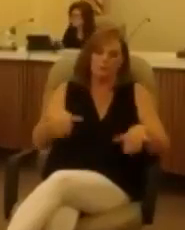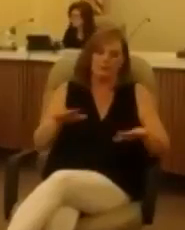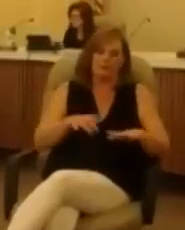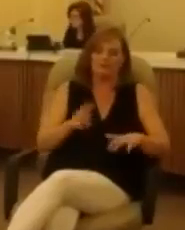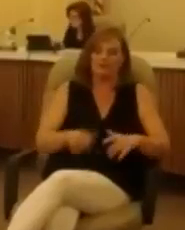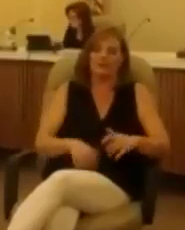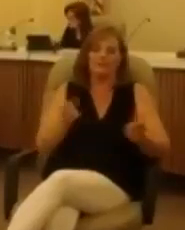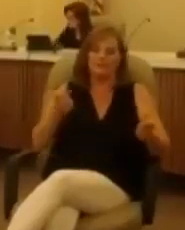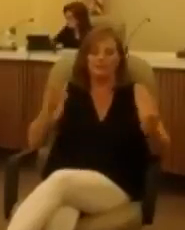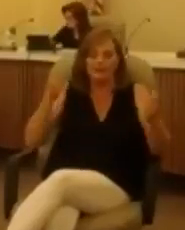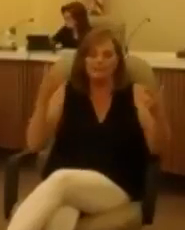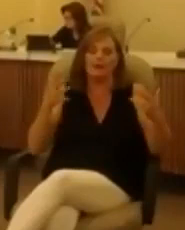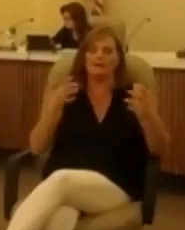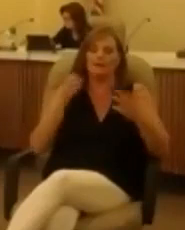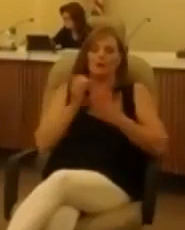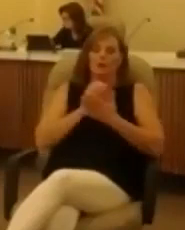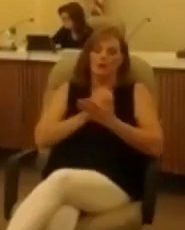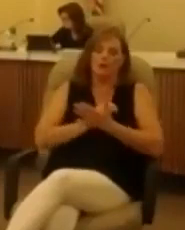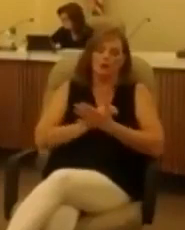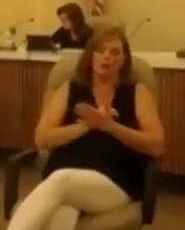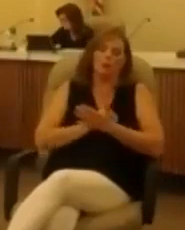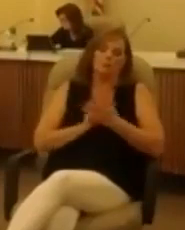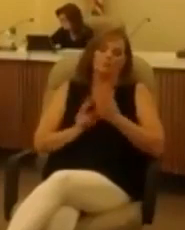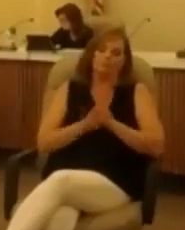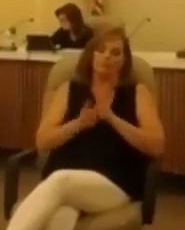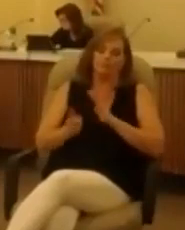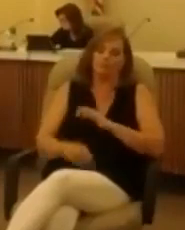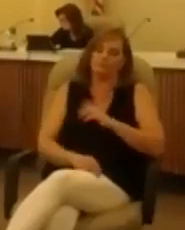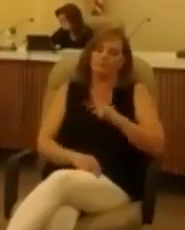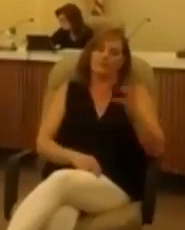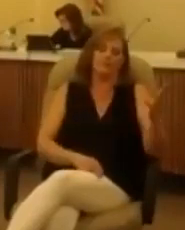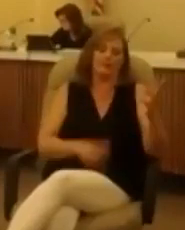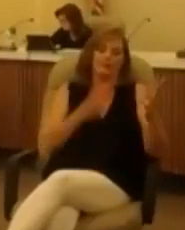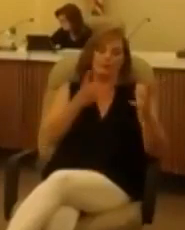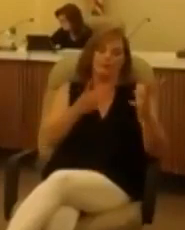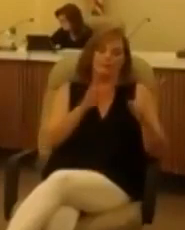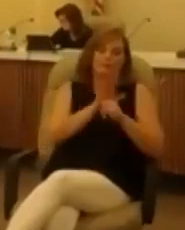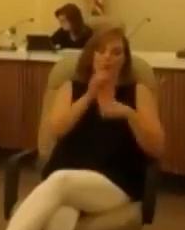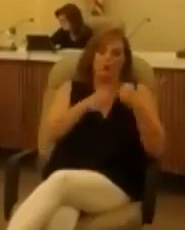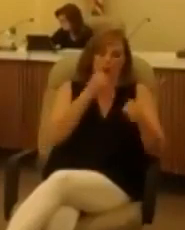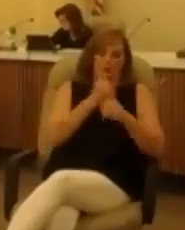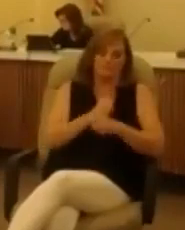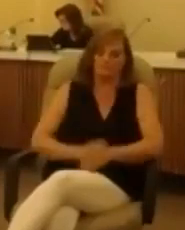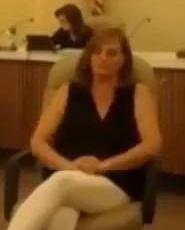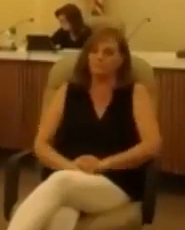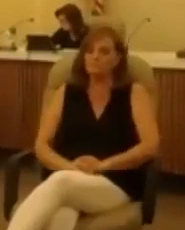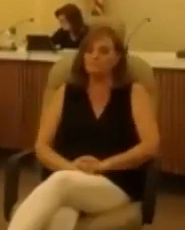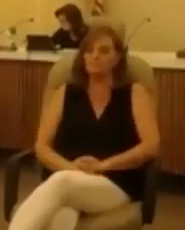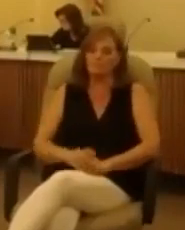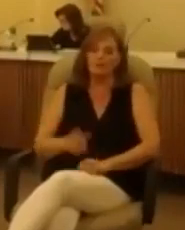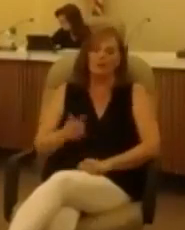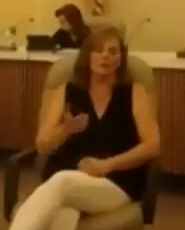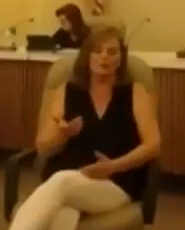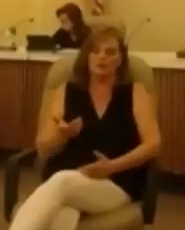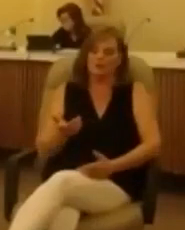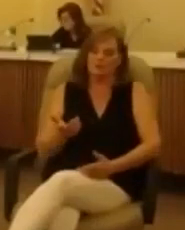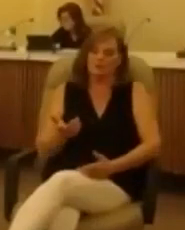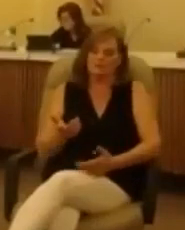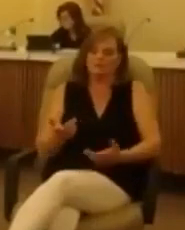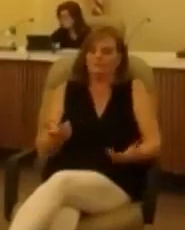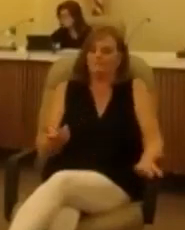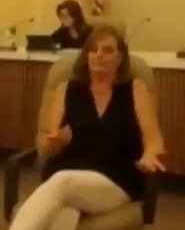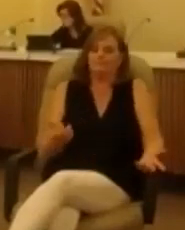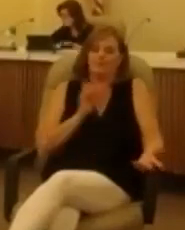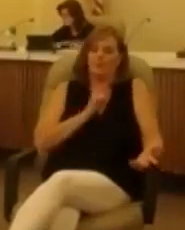violations that have been outstanding for almost a year. We've gotten very little to